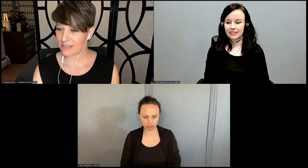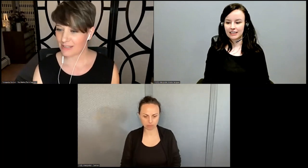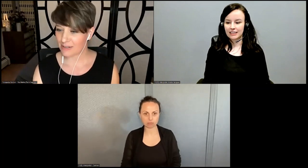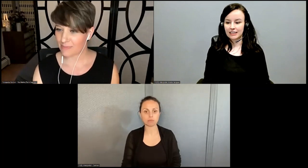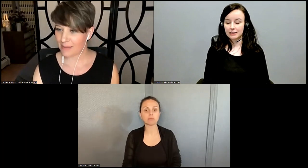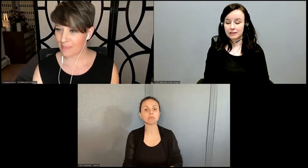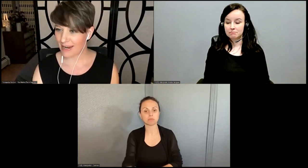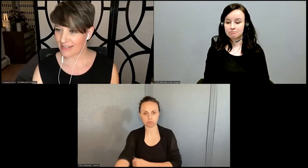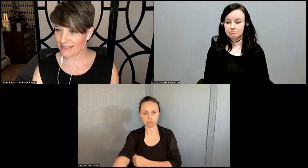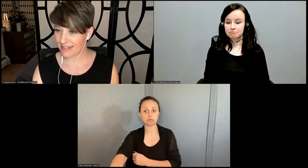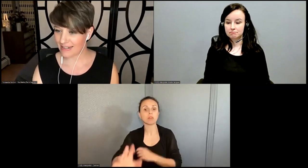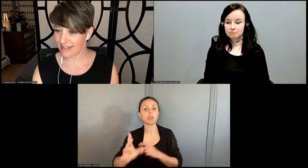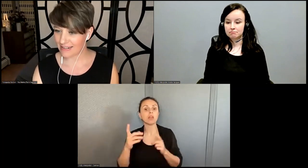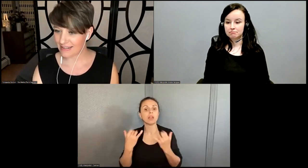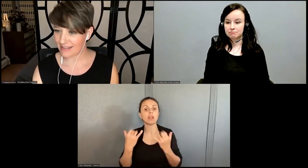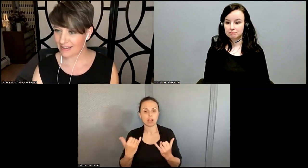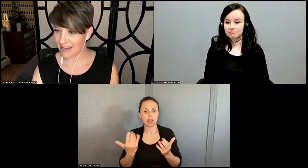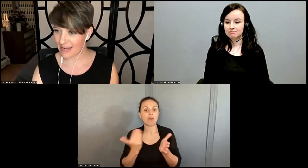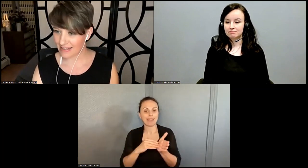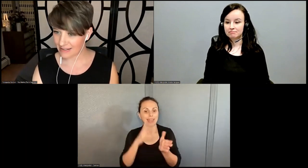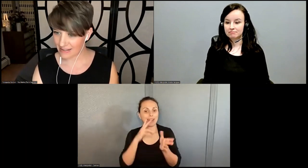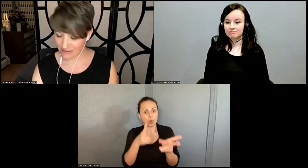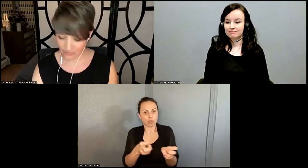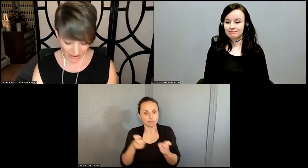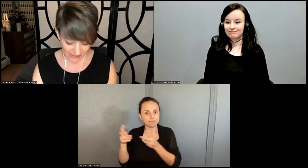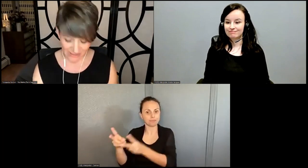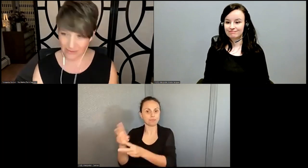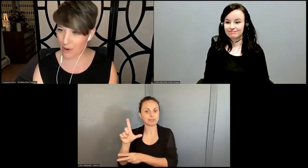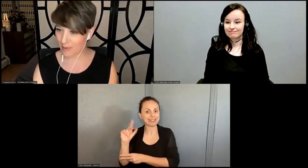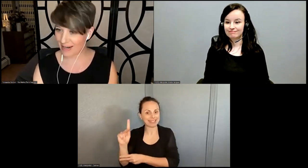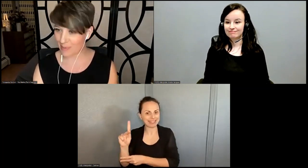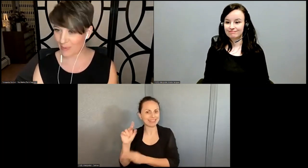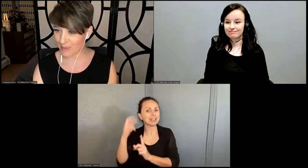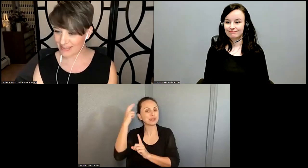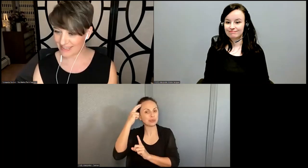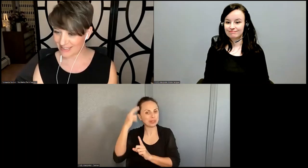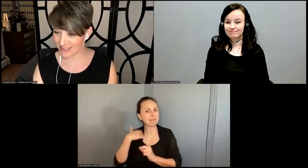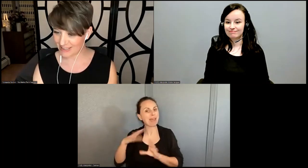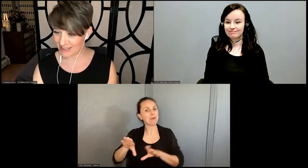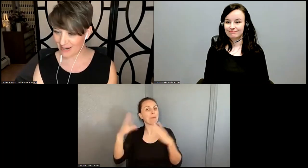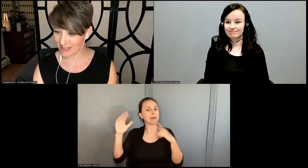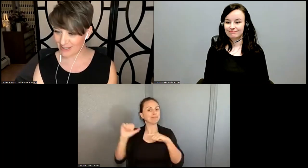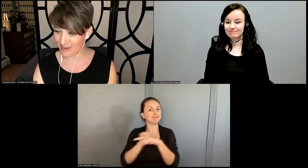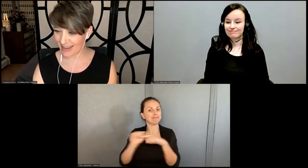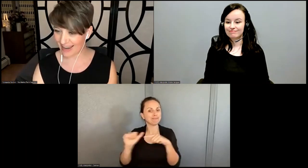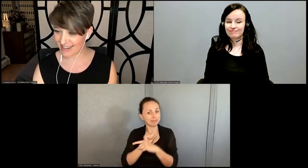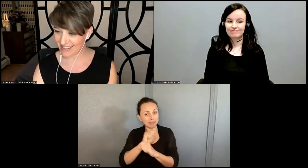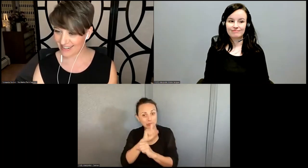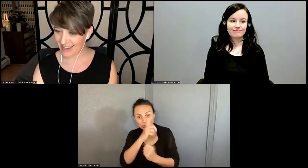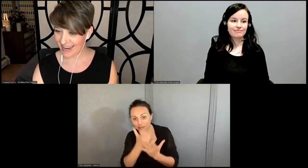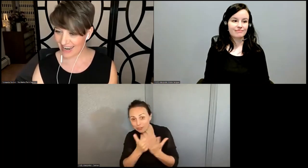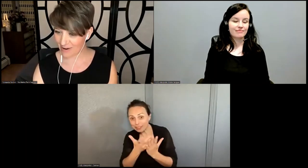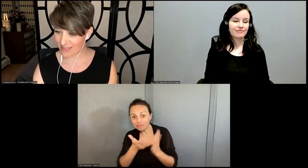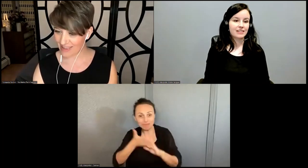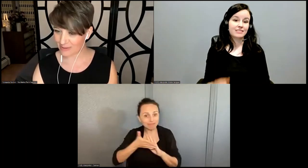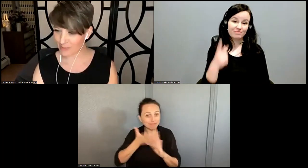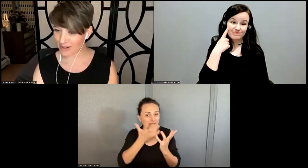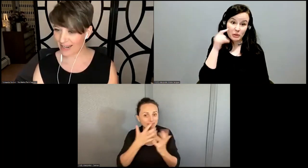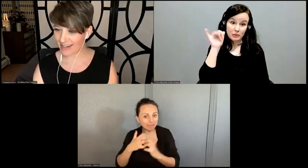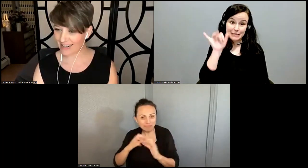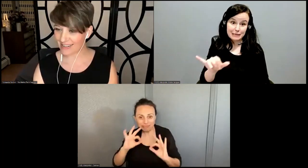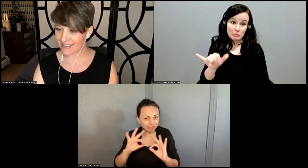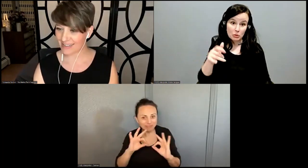And I'm just going to repaste in the link. This is why we do opening polls, is just to make sure that, hey, are